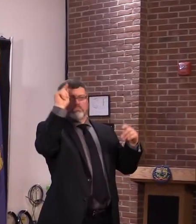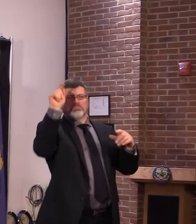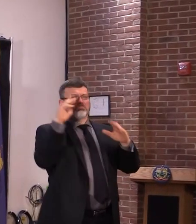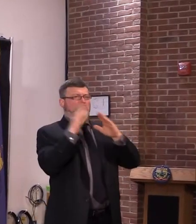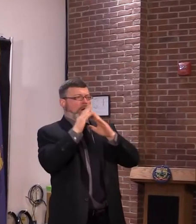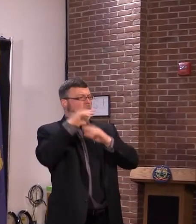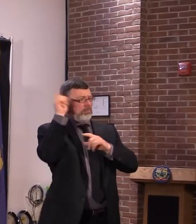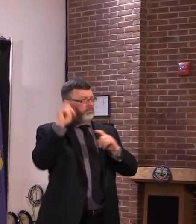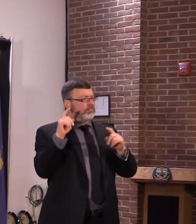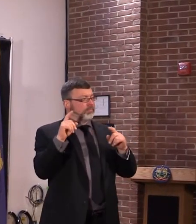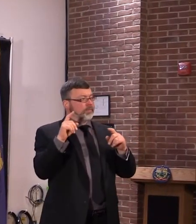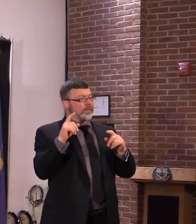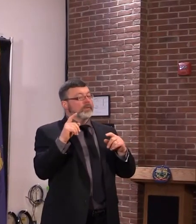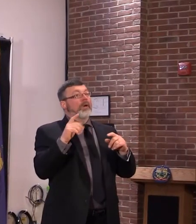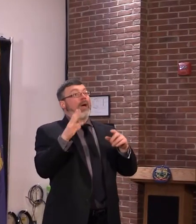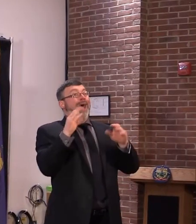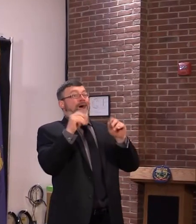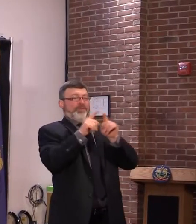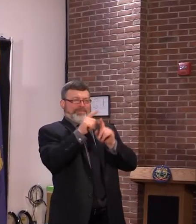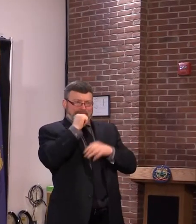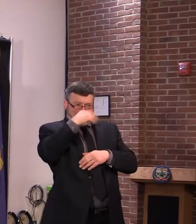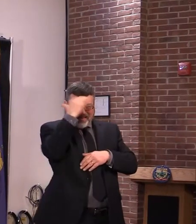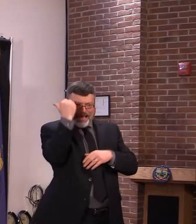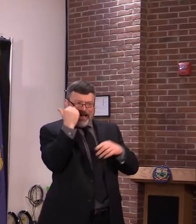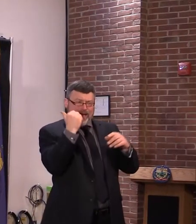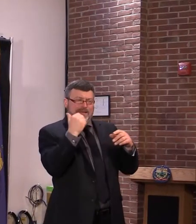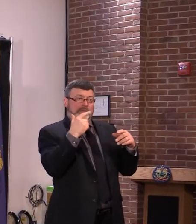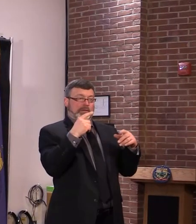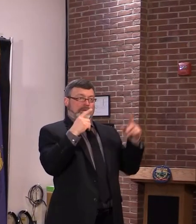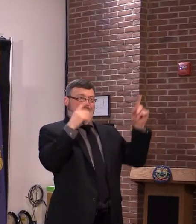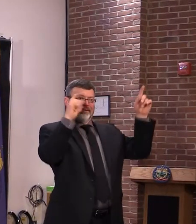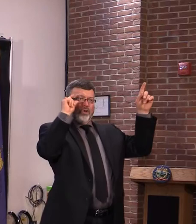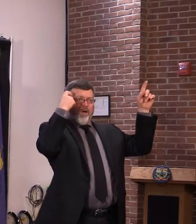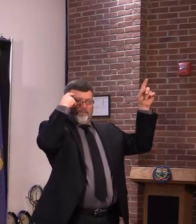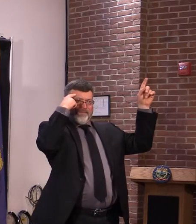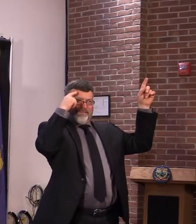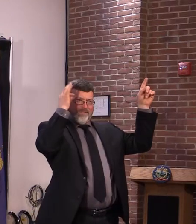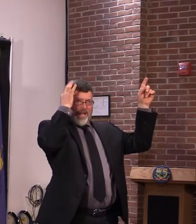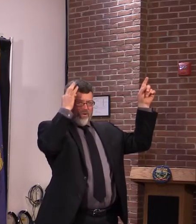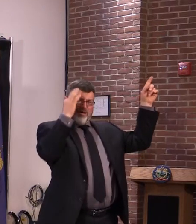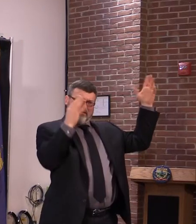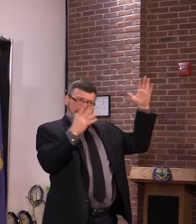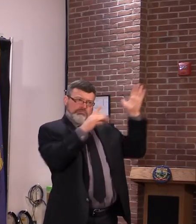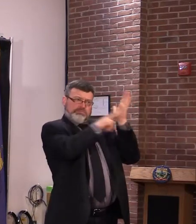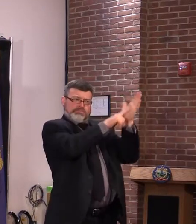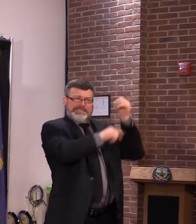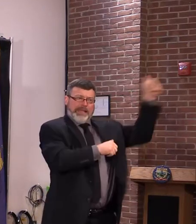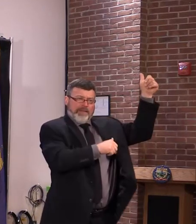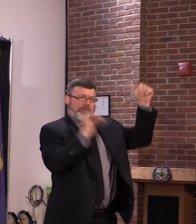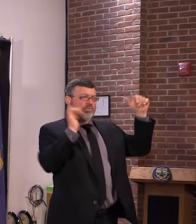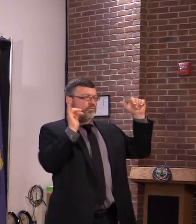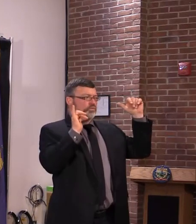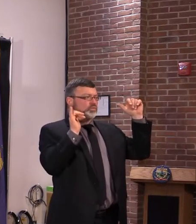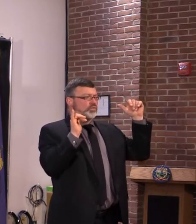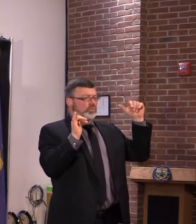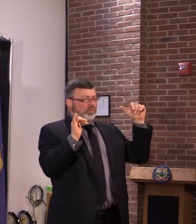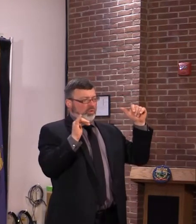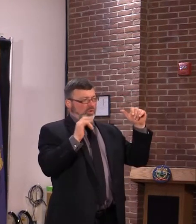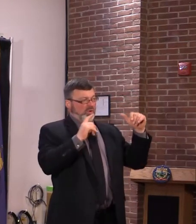federal initiative that is looking, as we speak, to expand across the